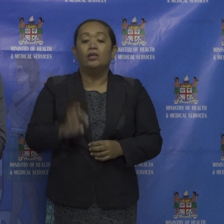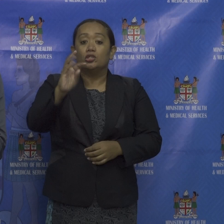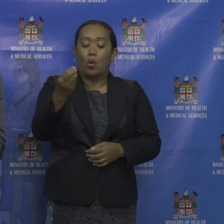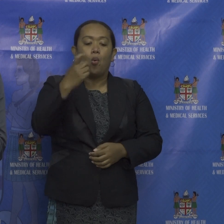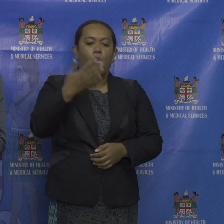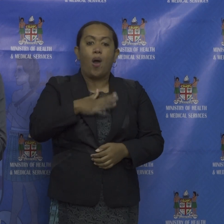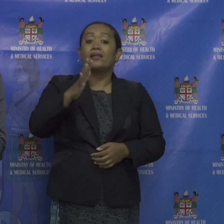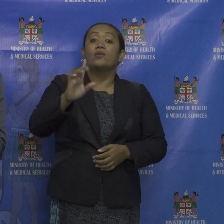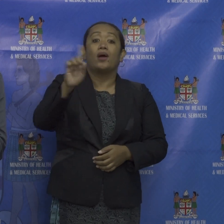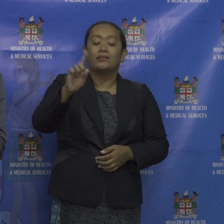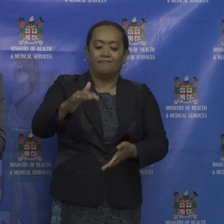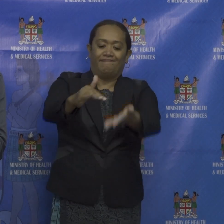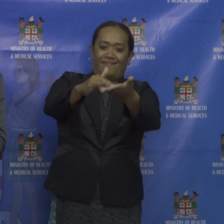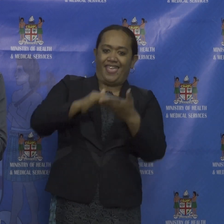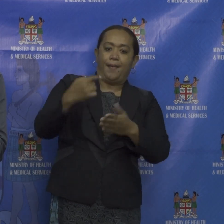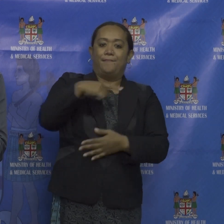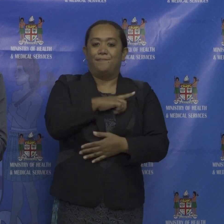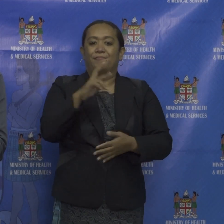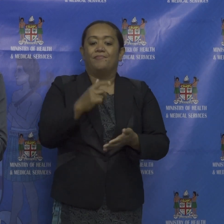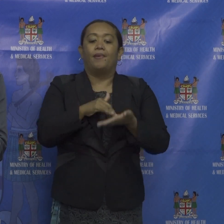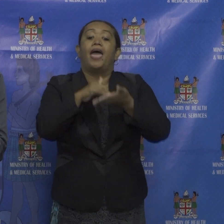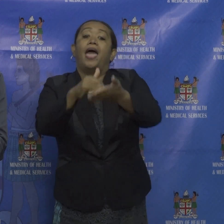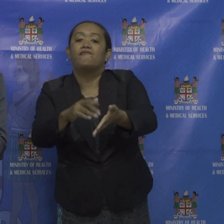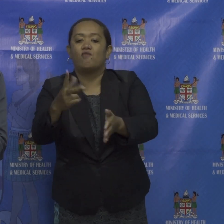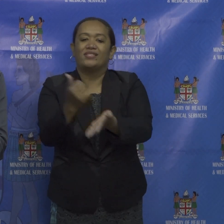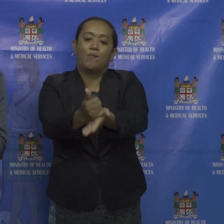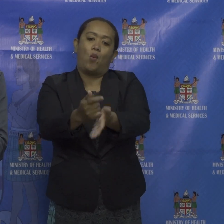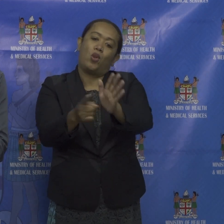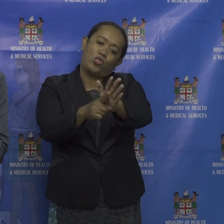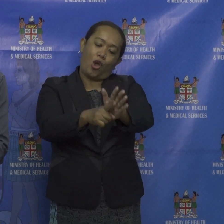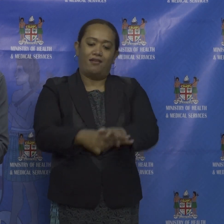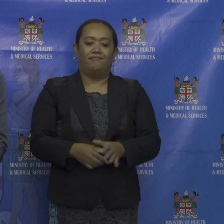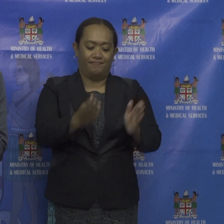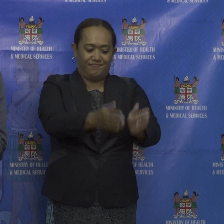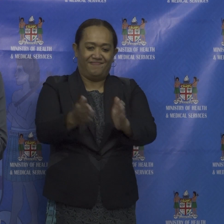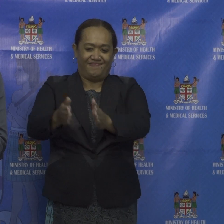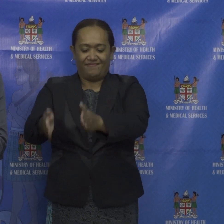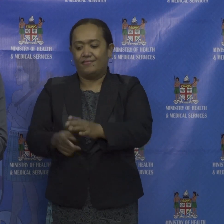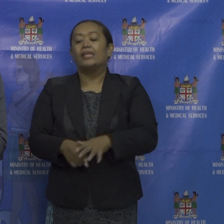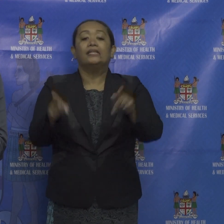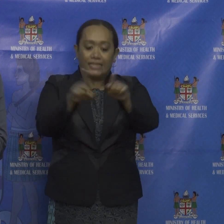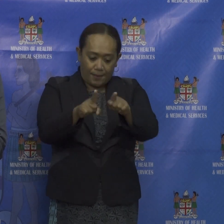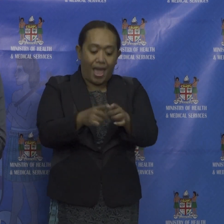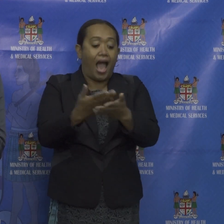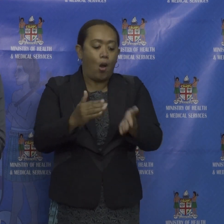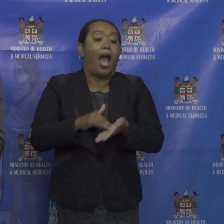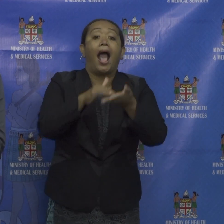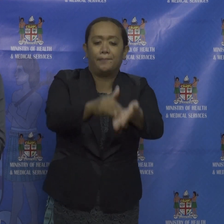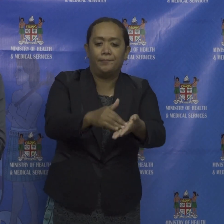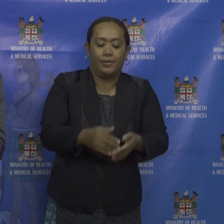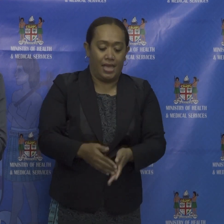management strategy within the Lotoko containment area. To cater for non-COVID patients, we are setting